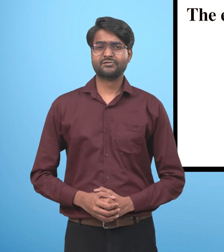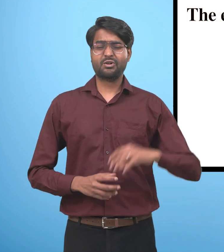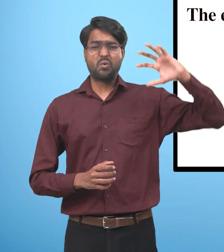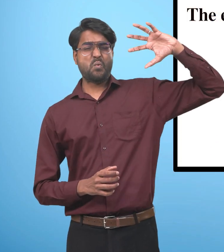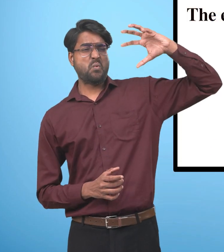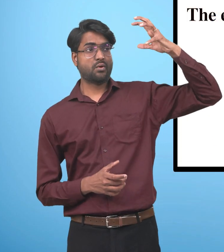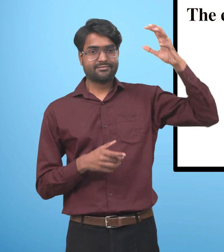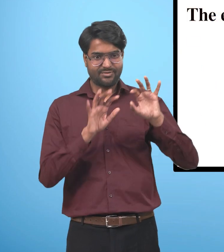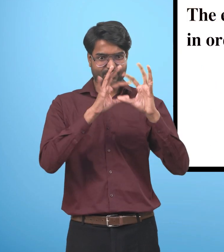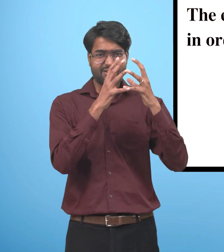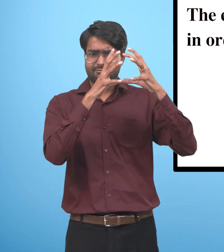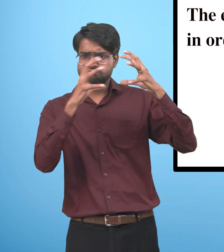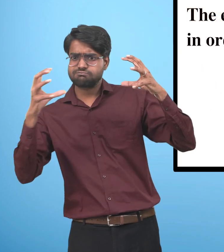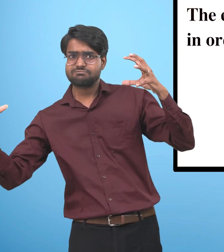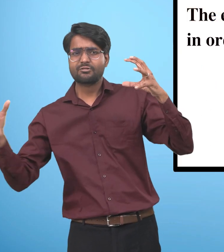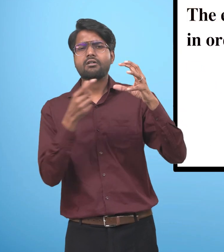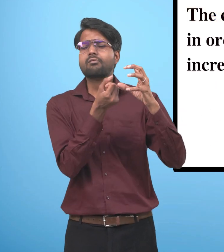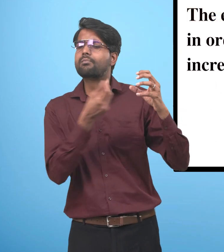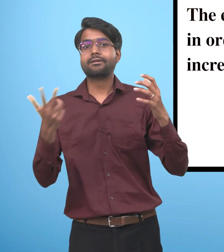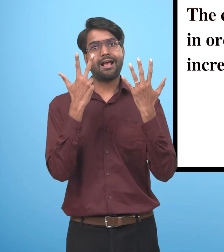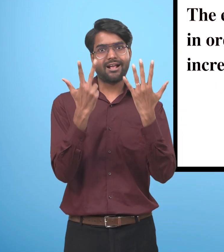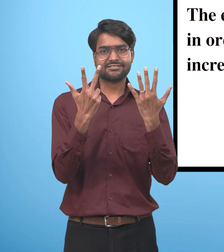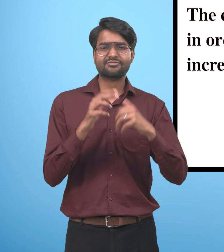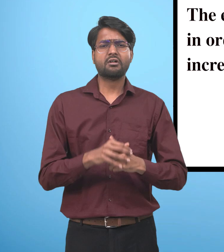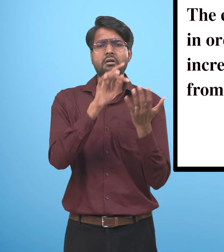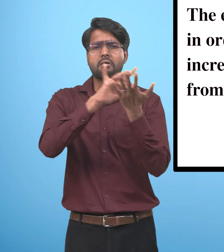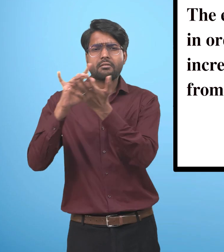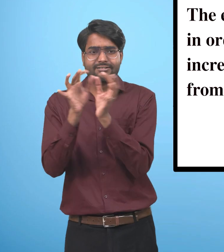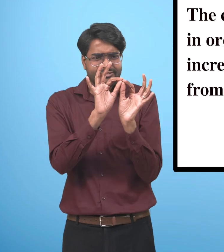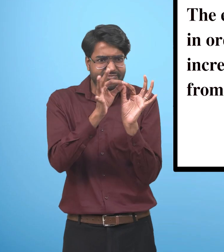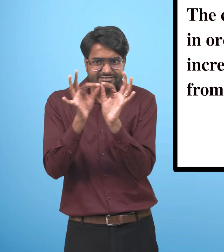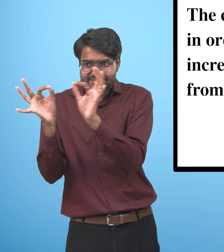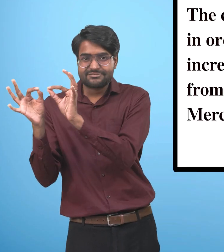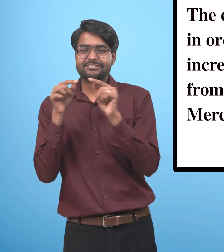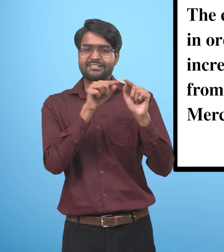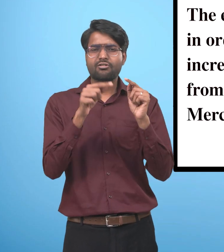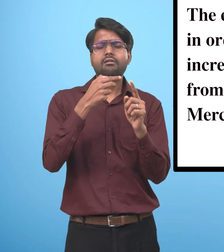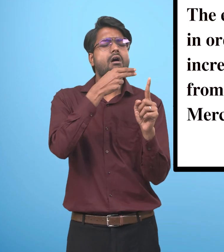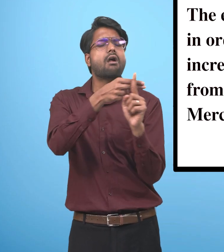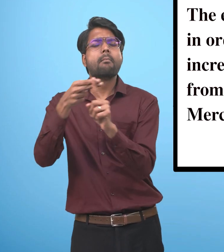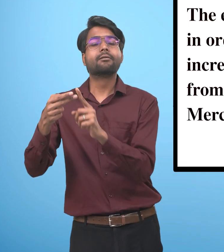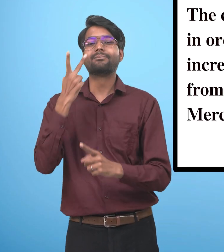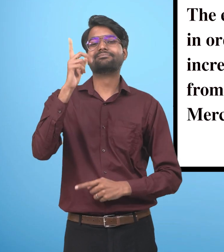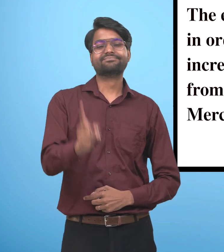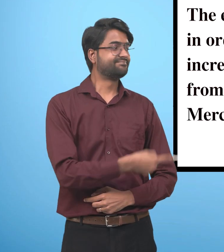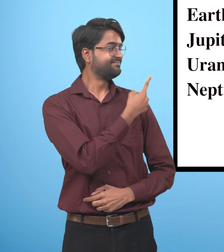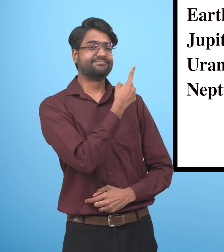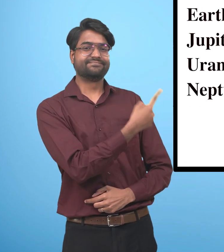The 8 planets in order of their increasing distance from the sun are Mercury, Venus,